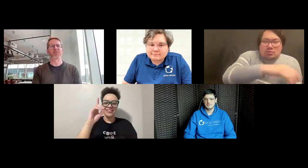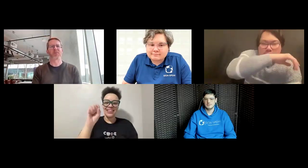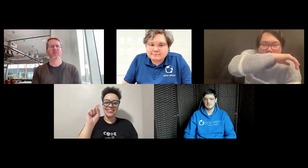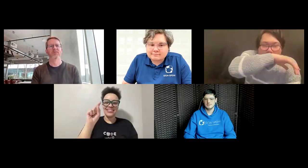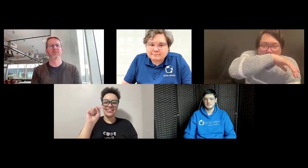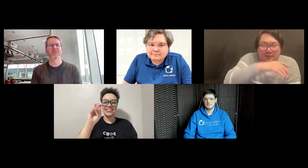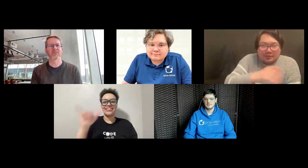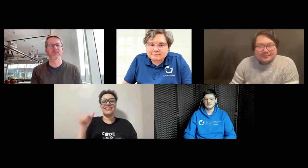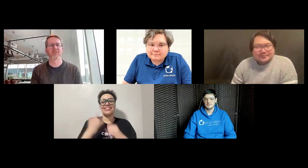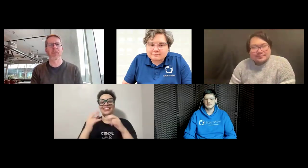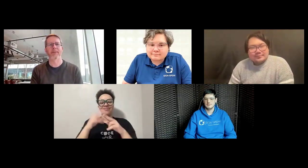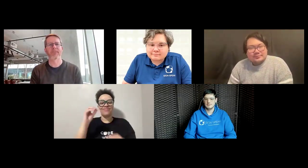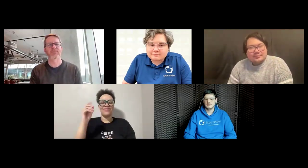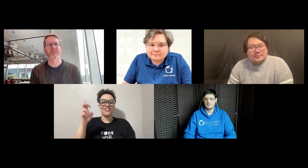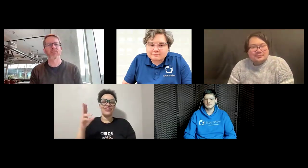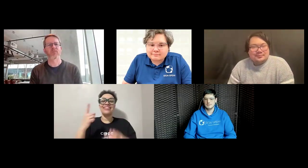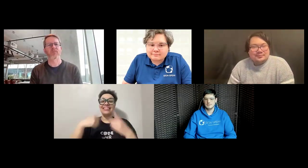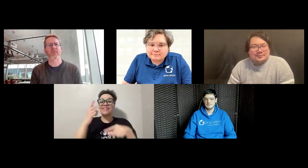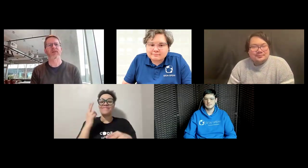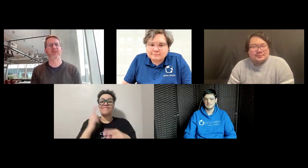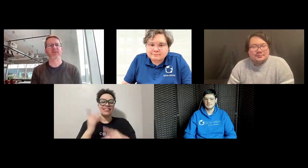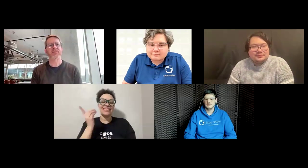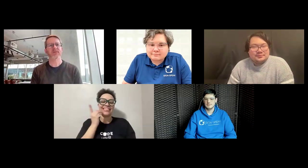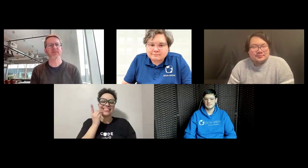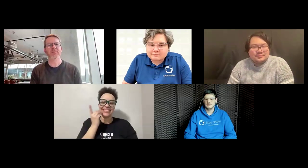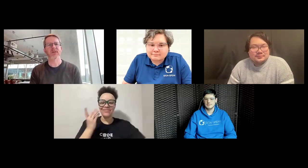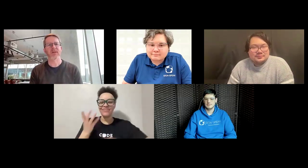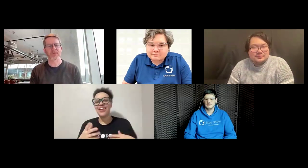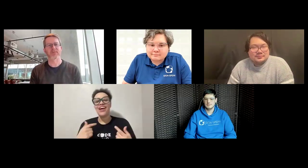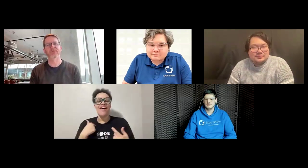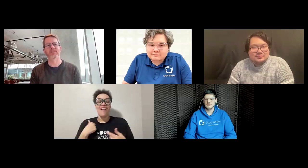yourself. Hey, everyone, I'm Destiny O'Connor. This is my sign name.